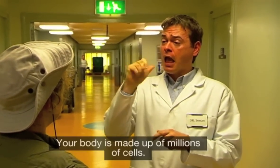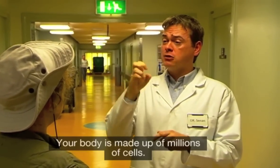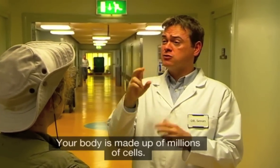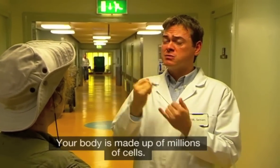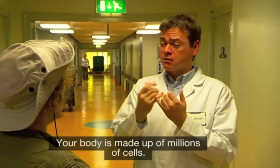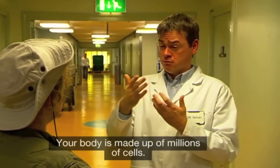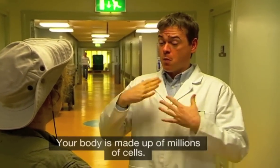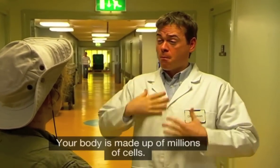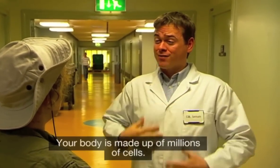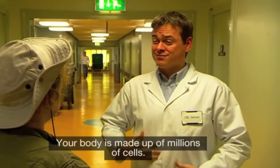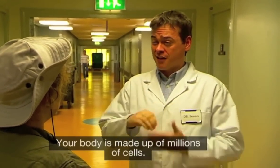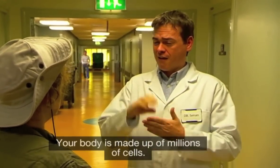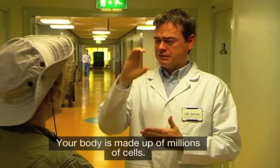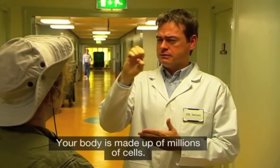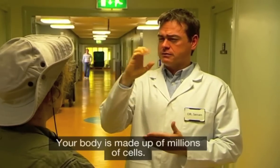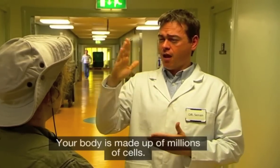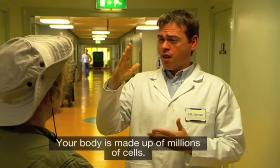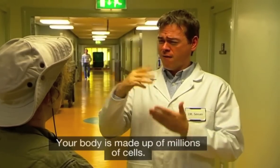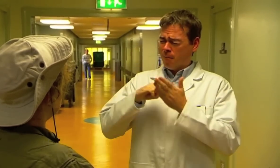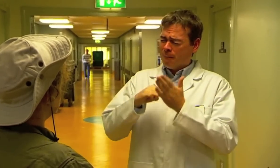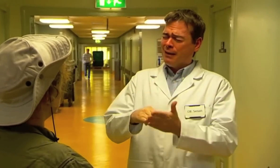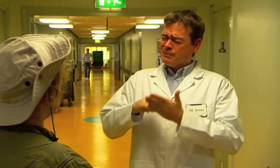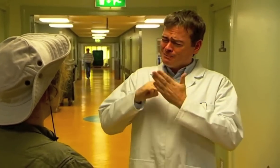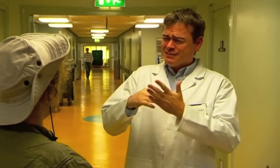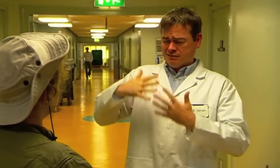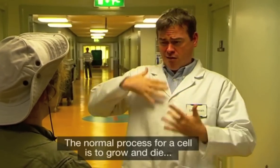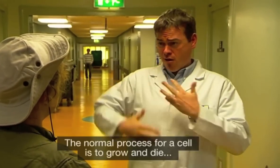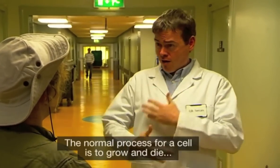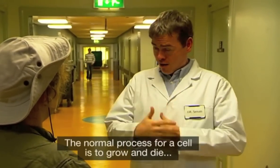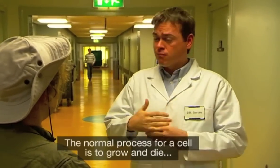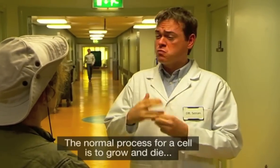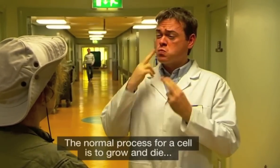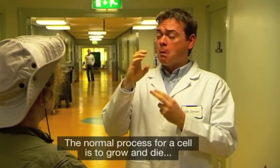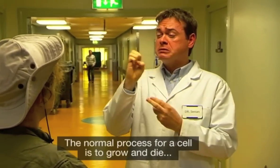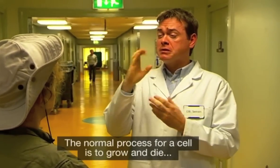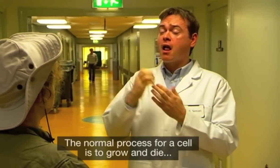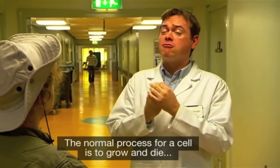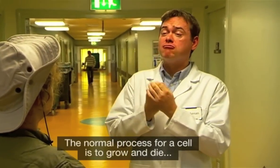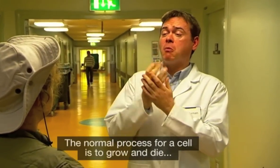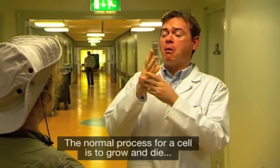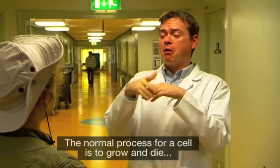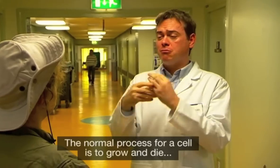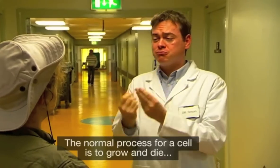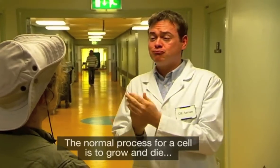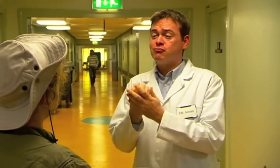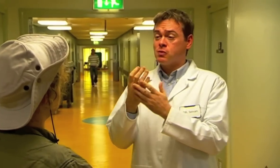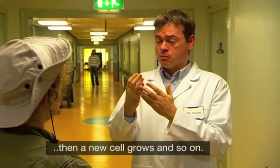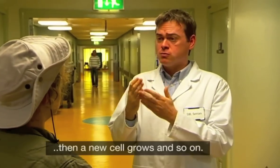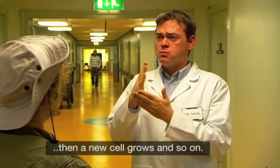Your body is made up of millions of cells. The normal process for a cell is to grow and die, then a new